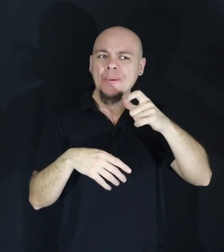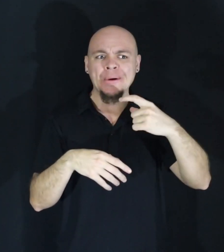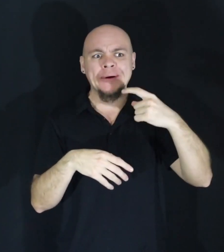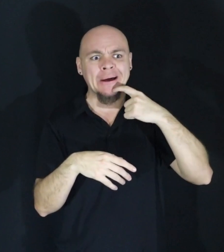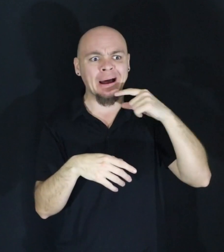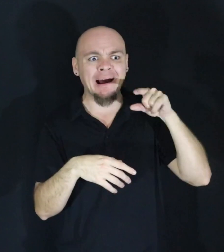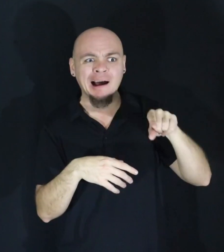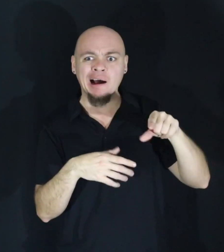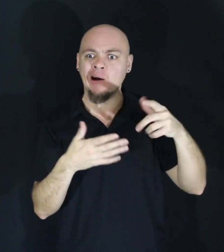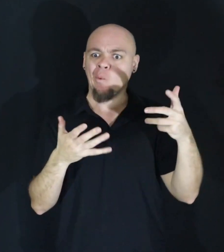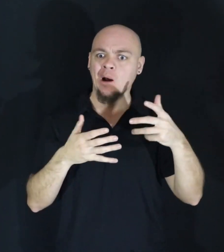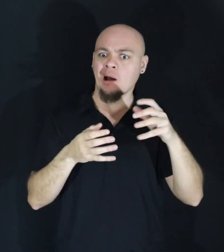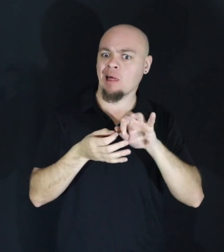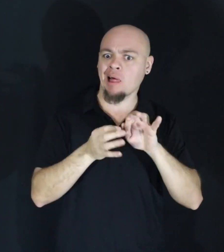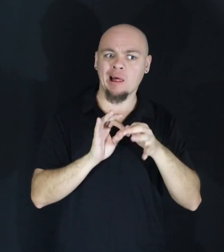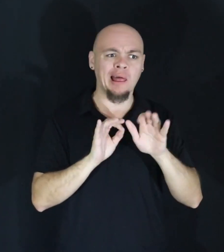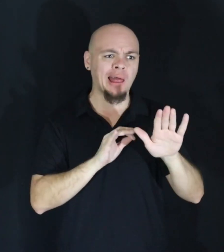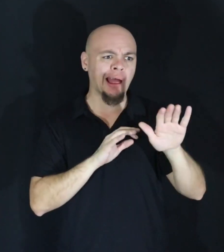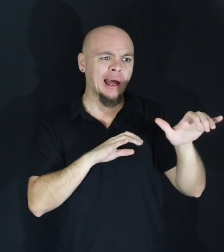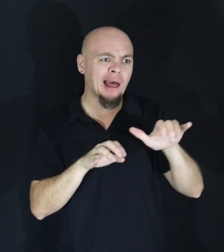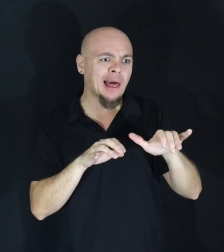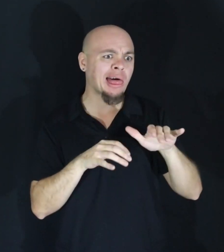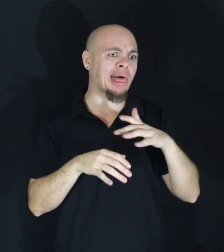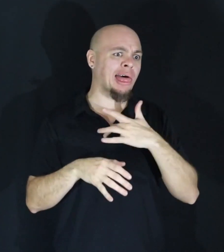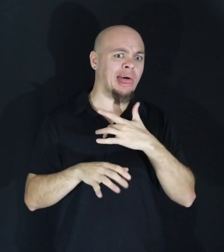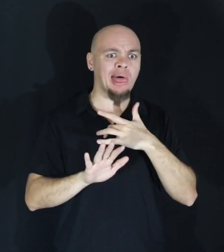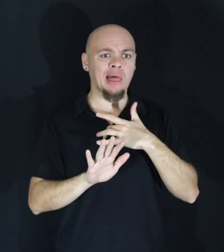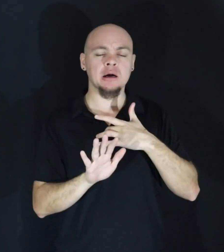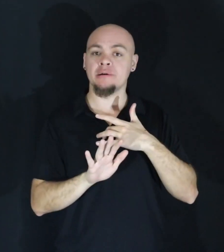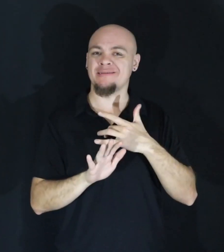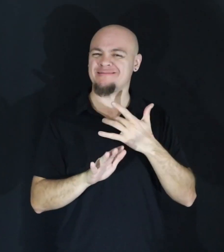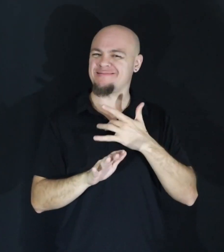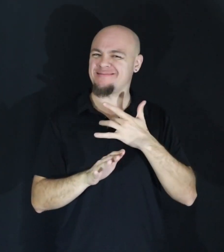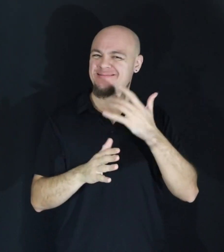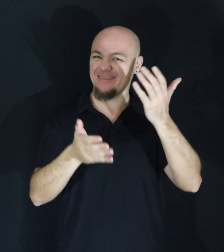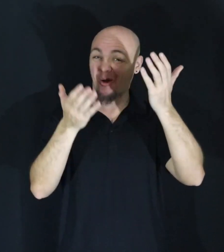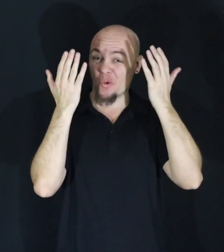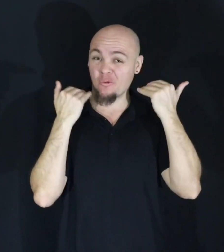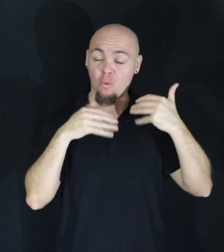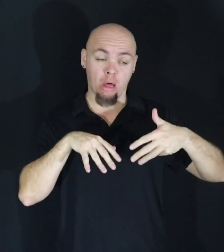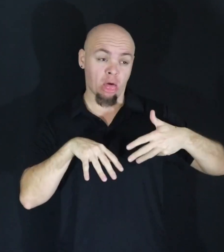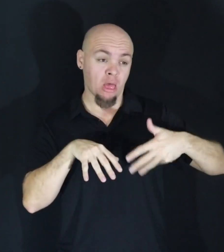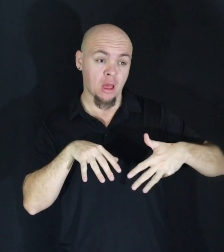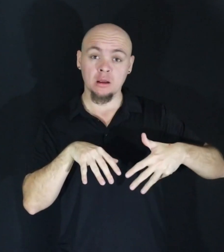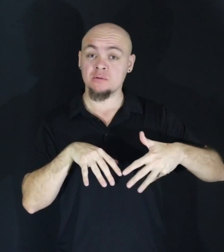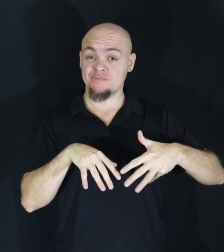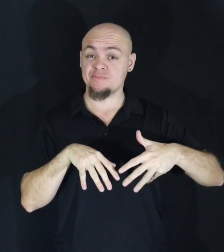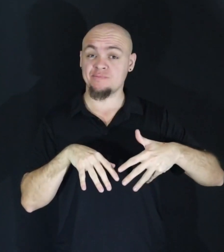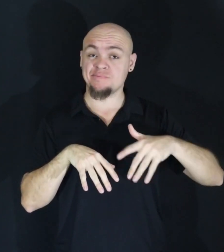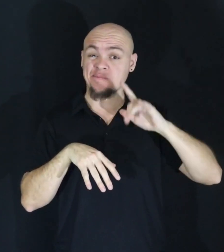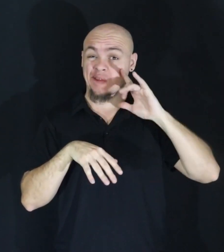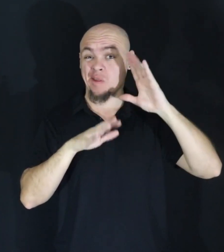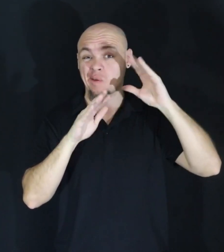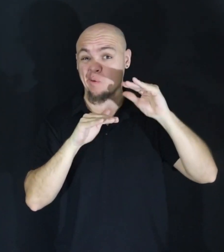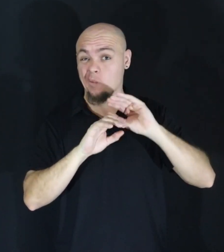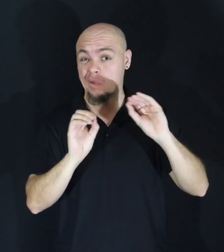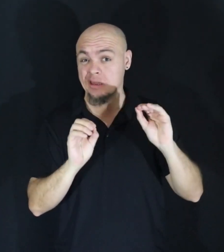what, interpreting others' actions, feeling overwhelmed, anxious, even hopeless.